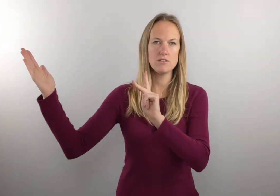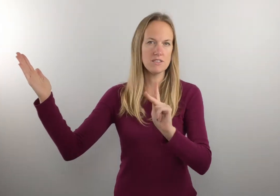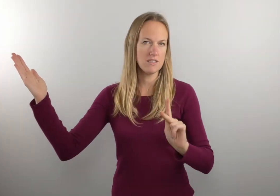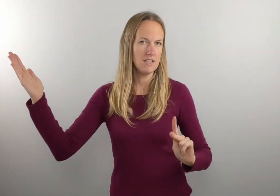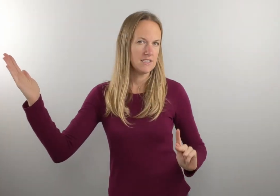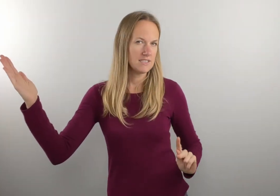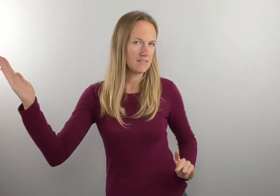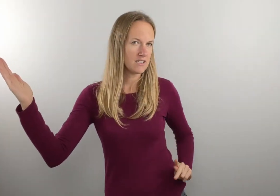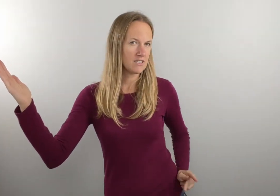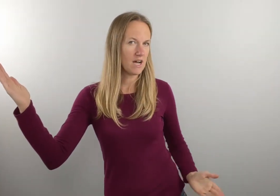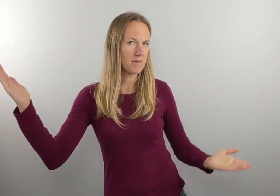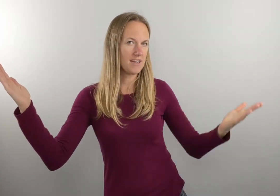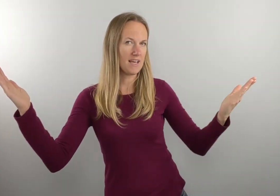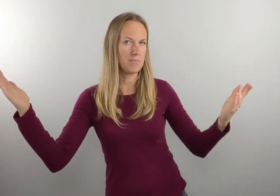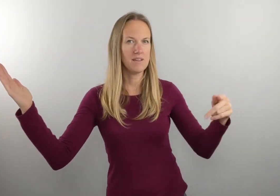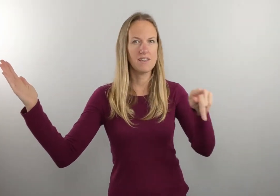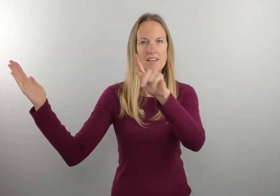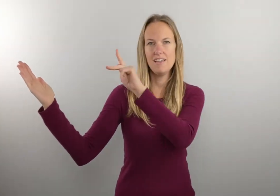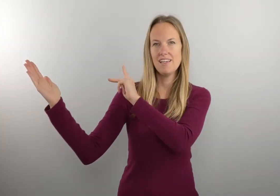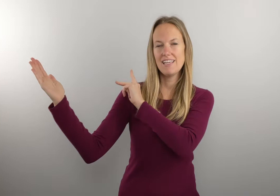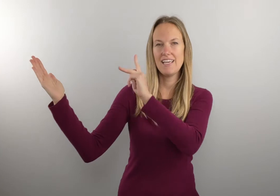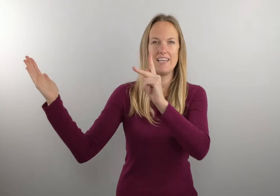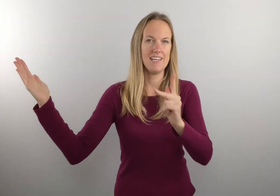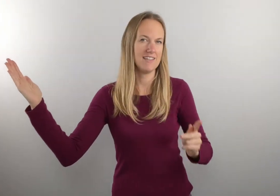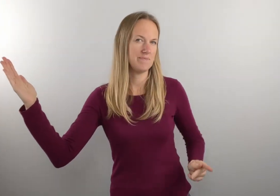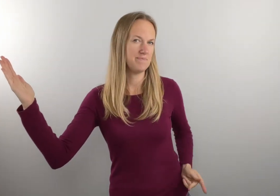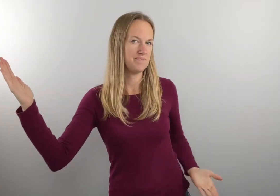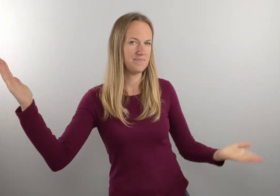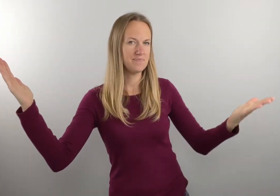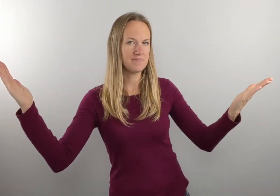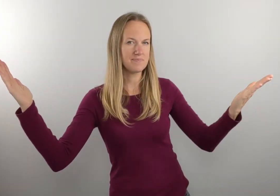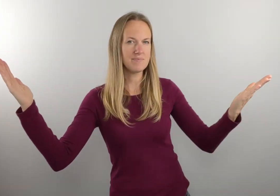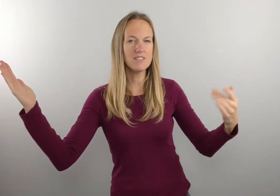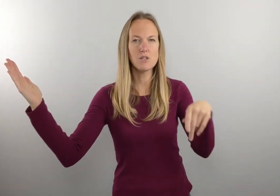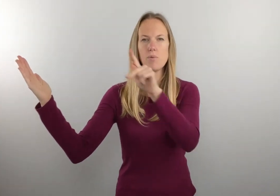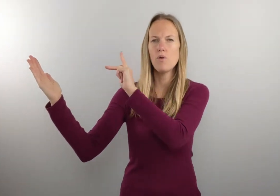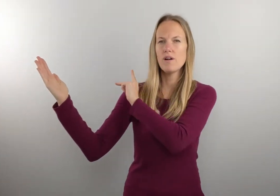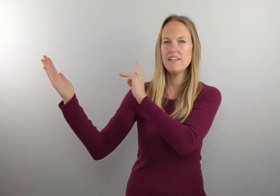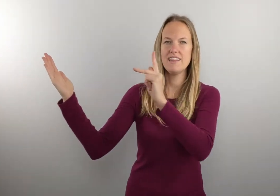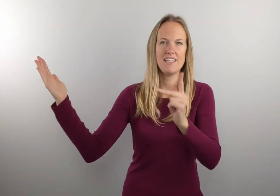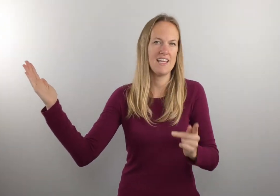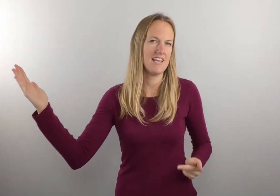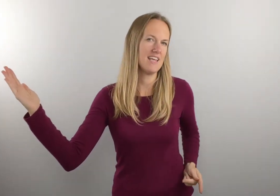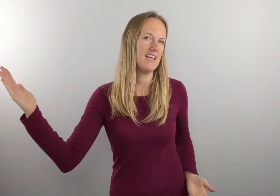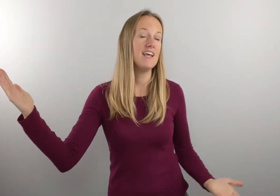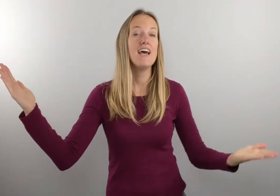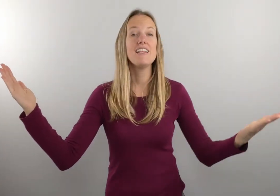shoulder down to your dominant hip. Okay, King. So born the King, and then